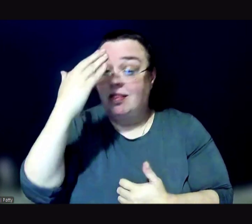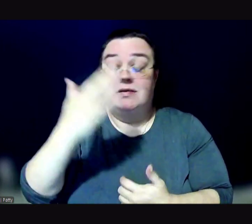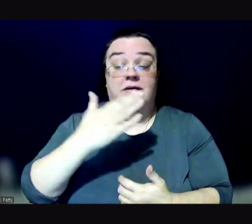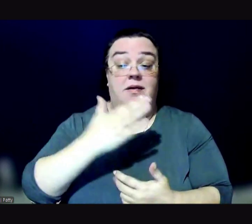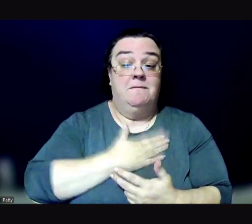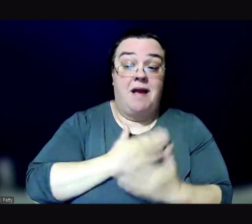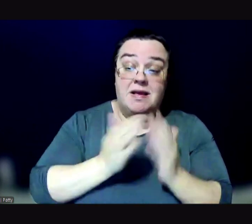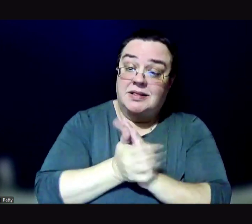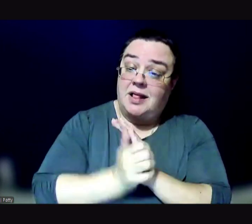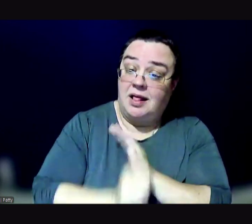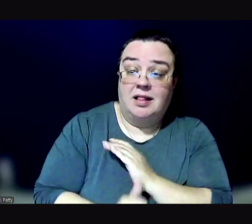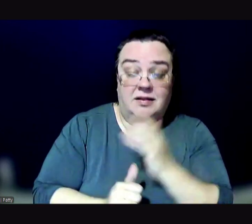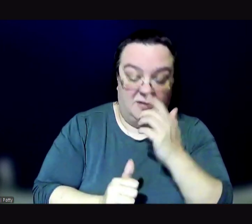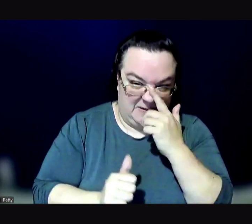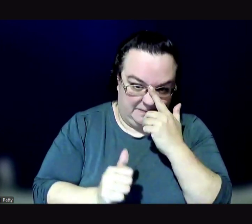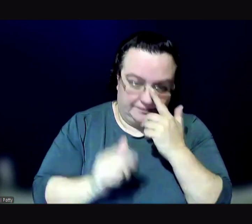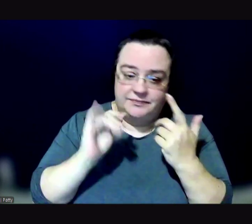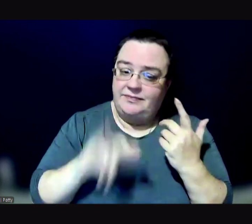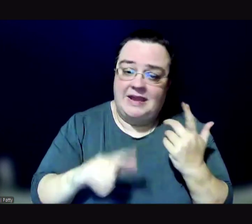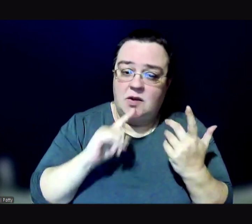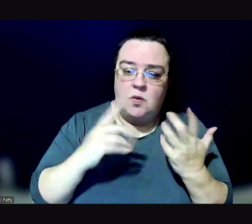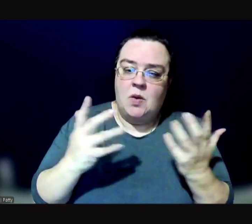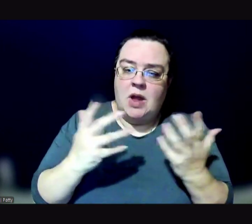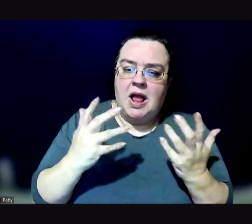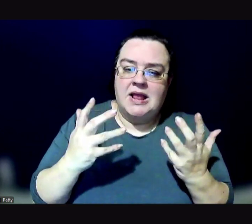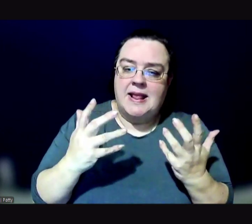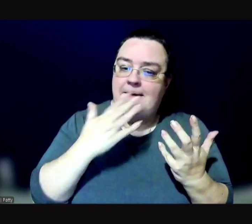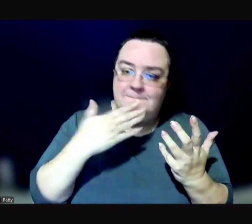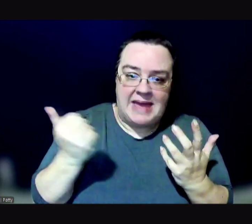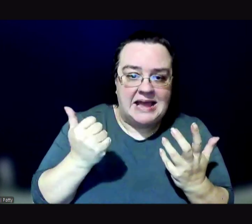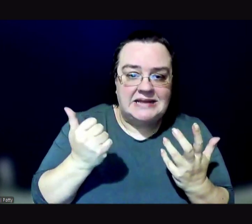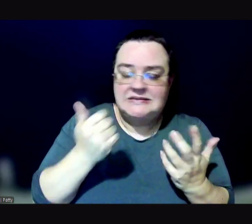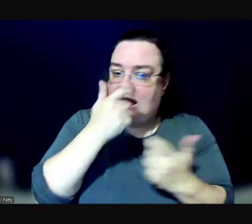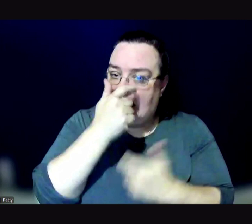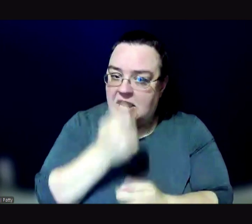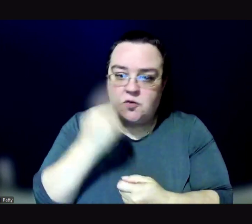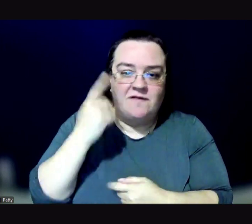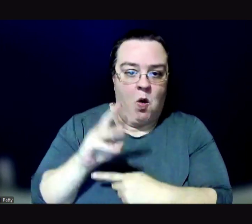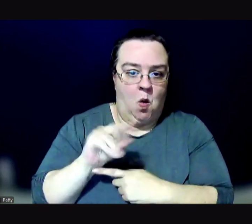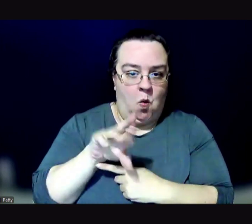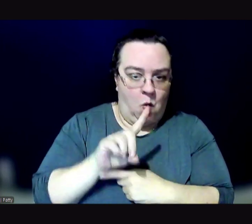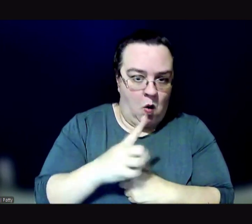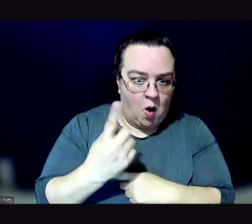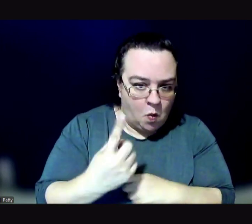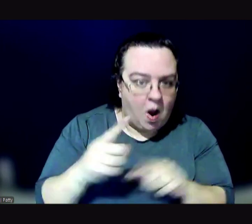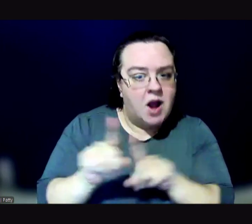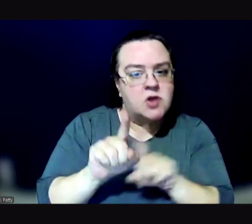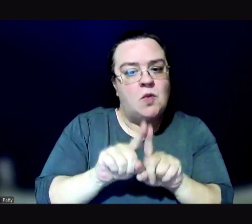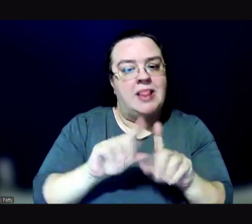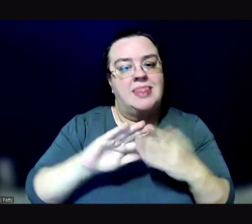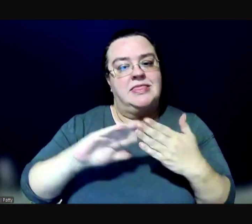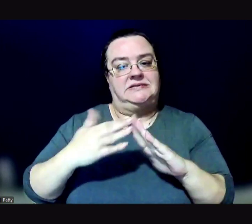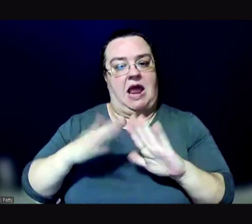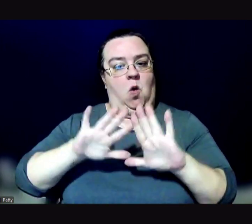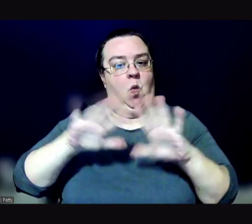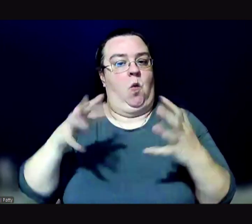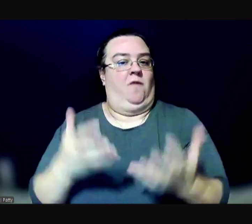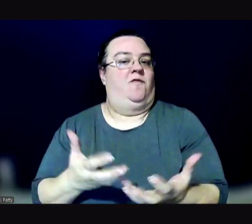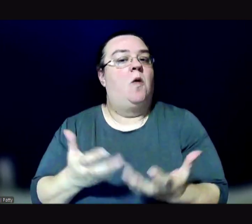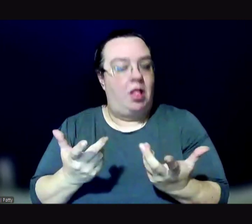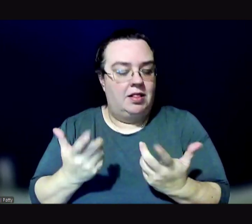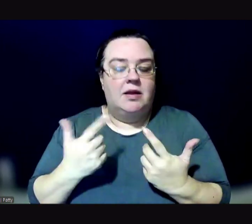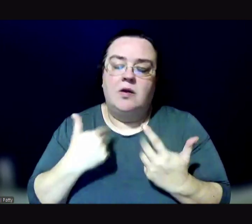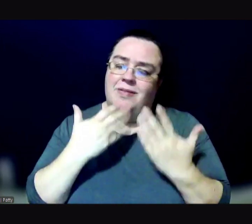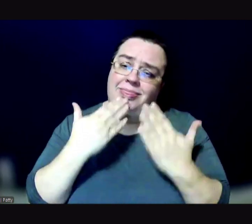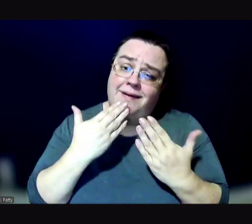are in the best interest of Ward 1 and the best interest of this town as a whole regarding that. So thank you again, and I